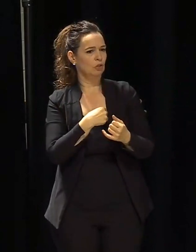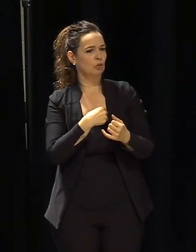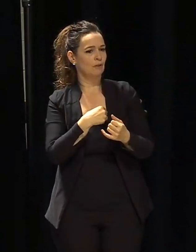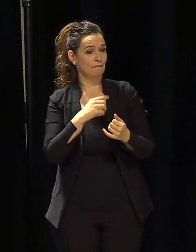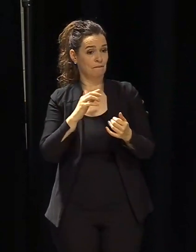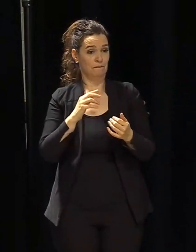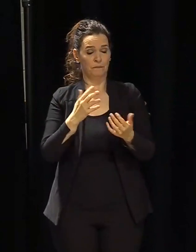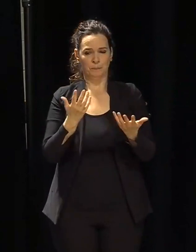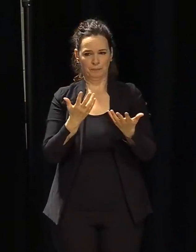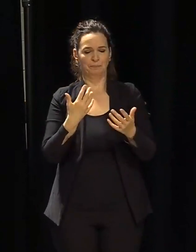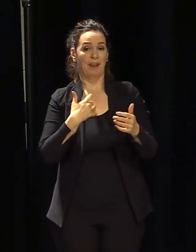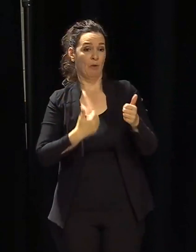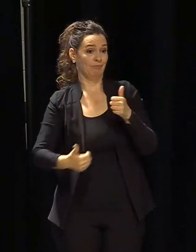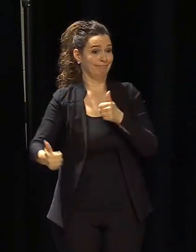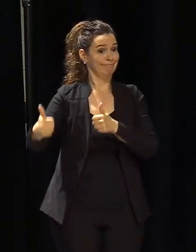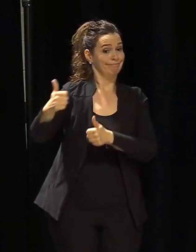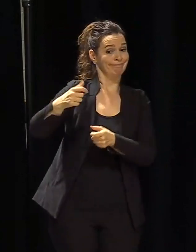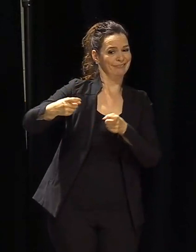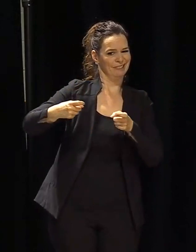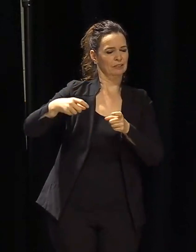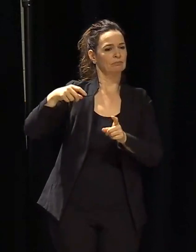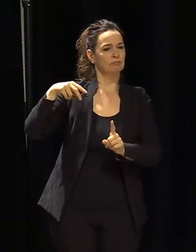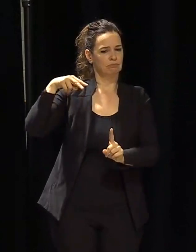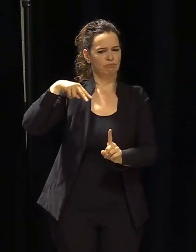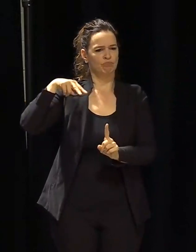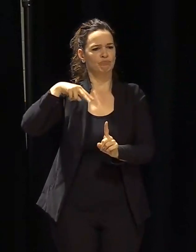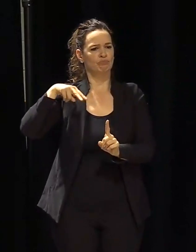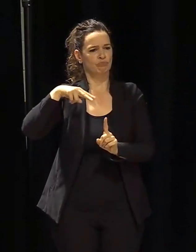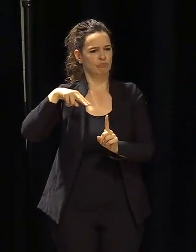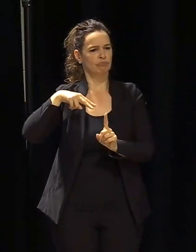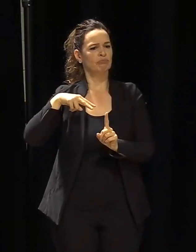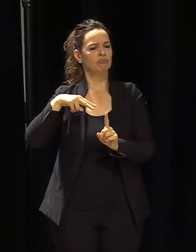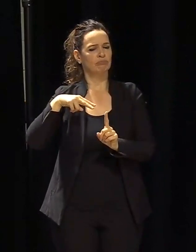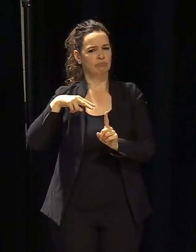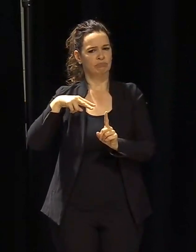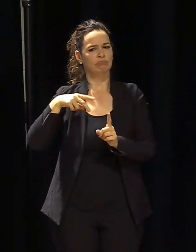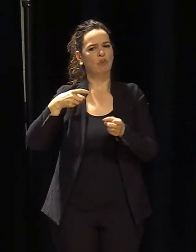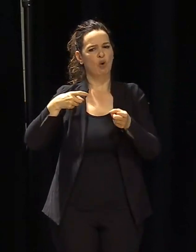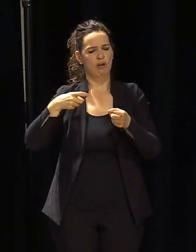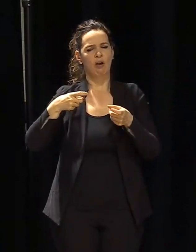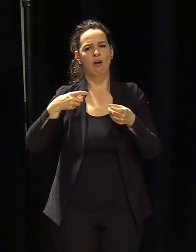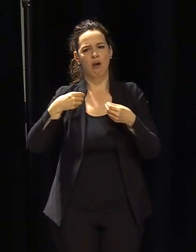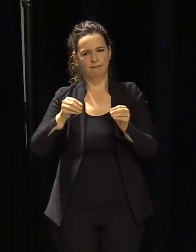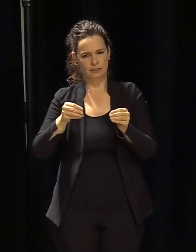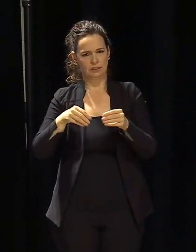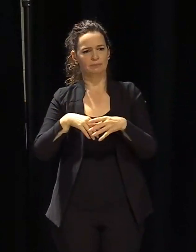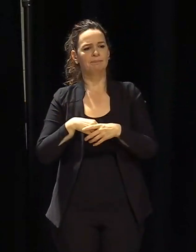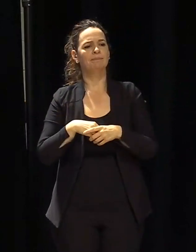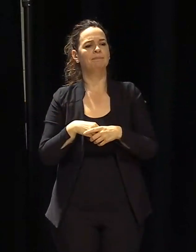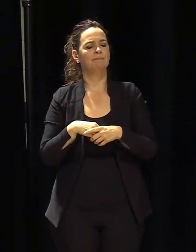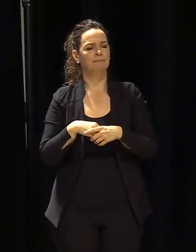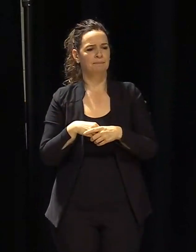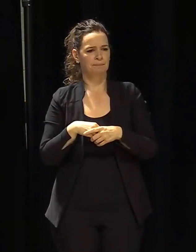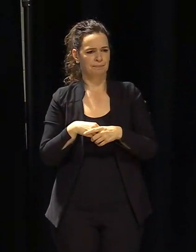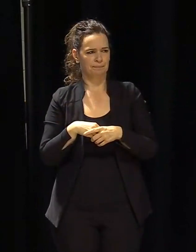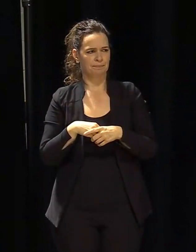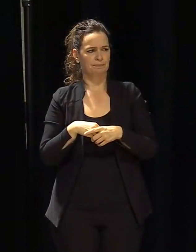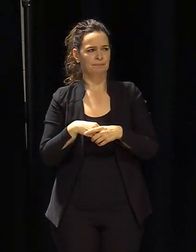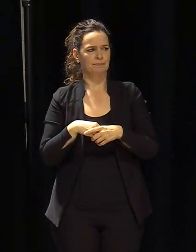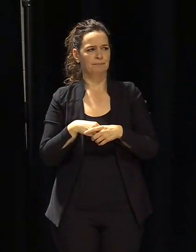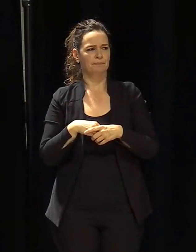management office, just like we're managing testing now. And so what we're doing is we're giving the health